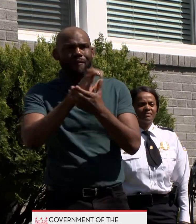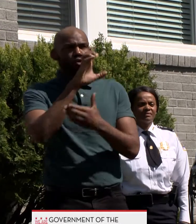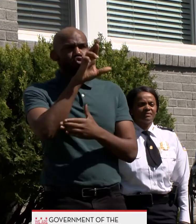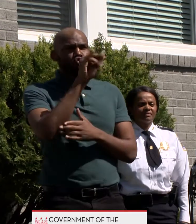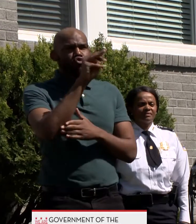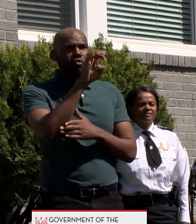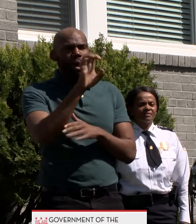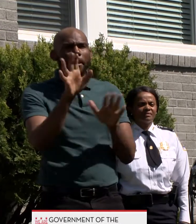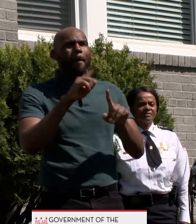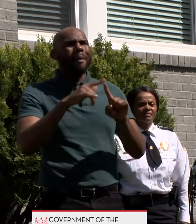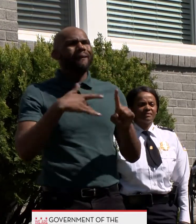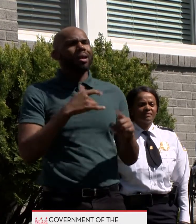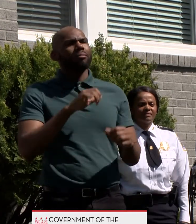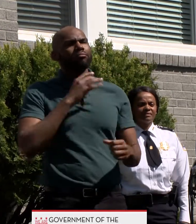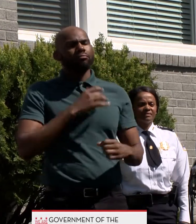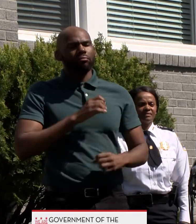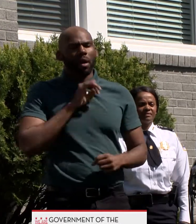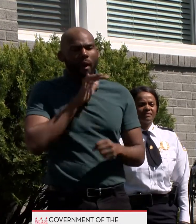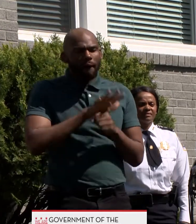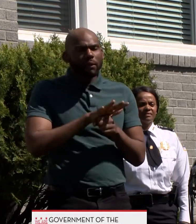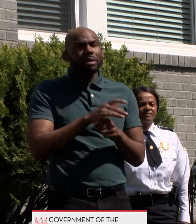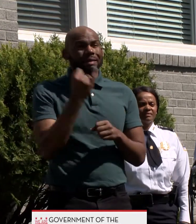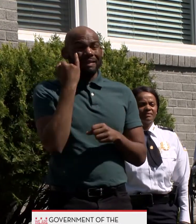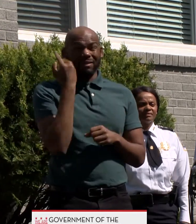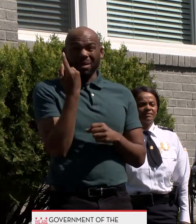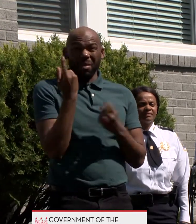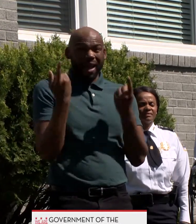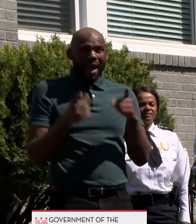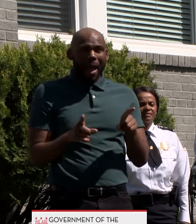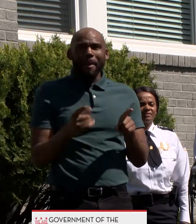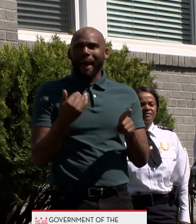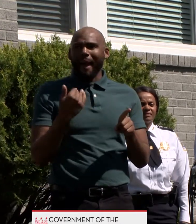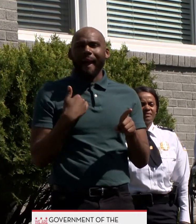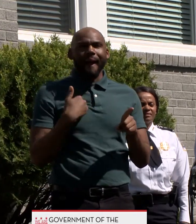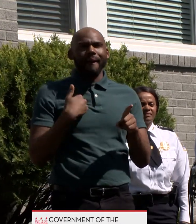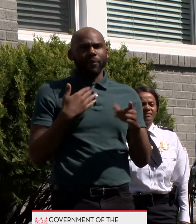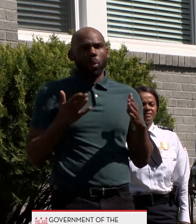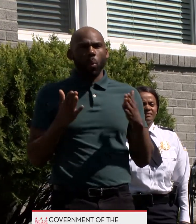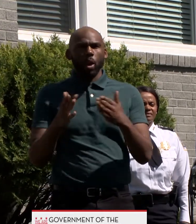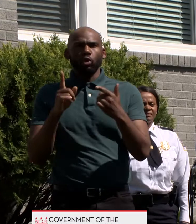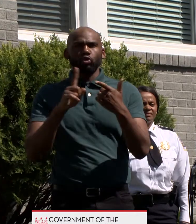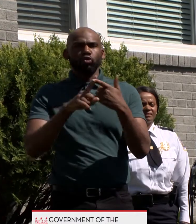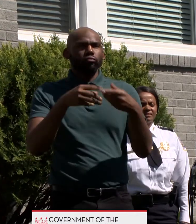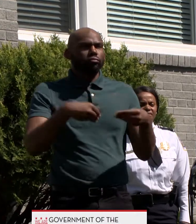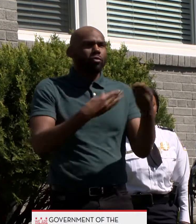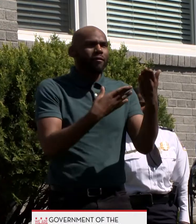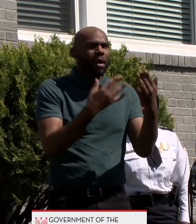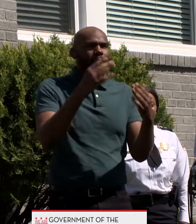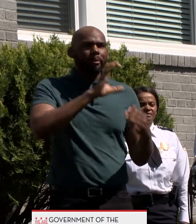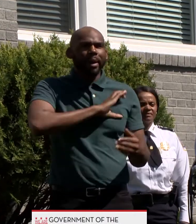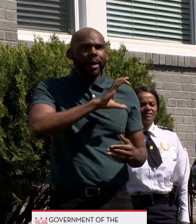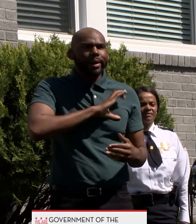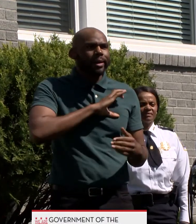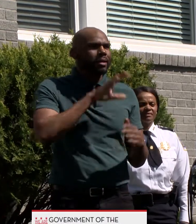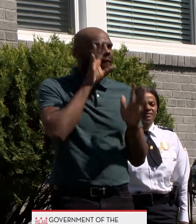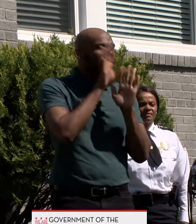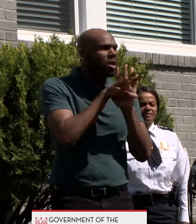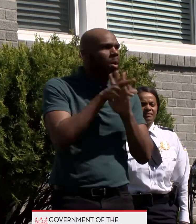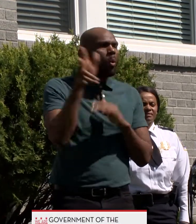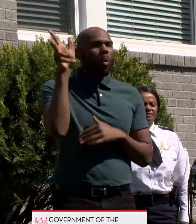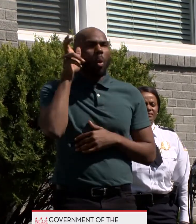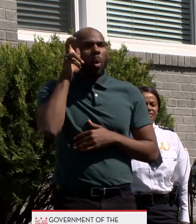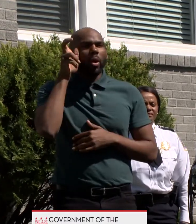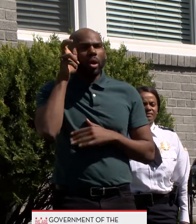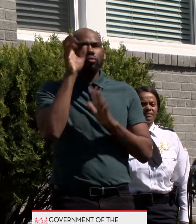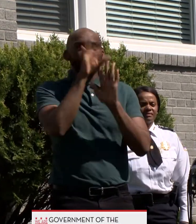feel reassured knowing that if something were to happen, I have the recourse of providing the police with video and audio